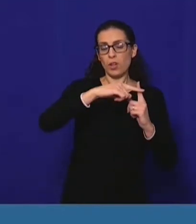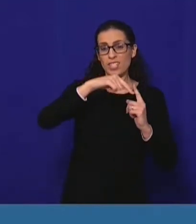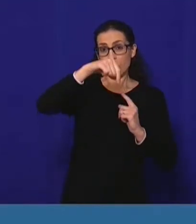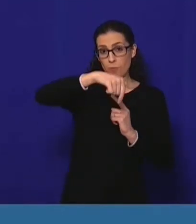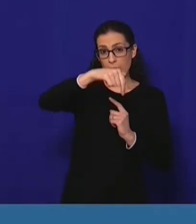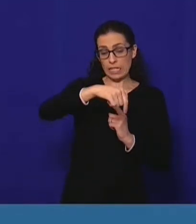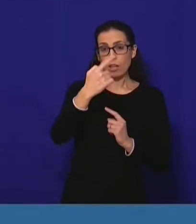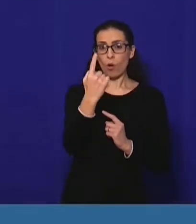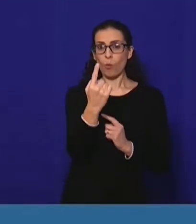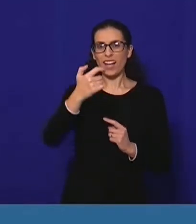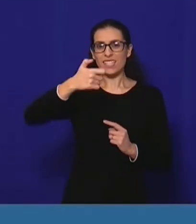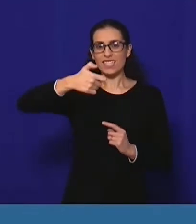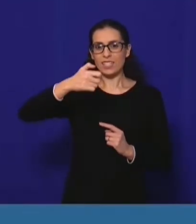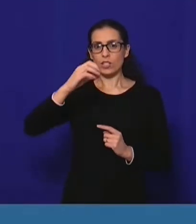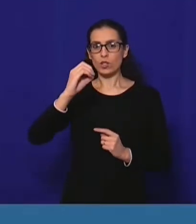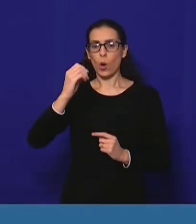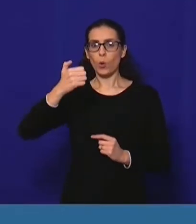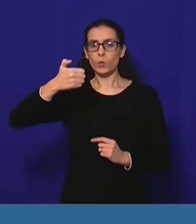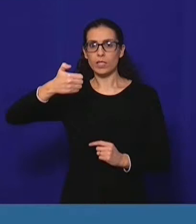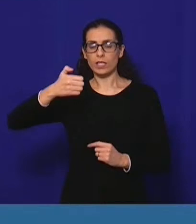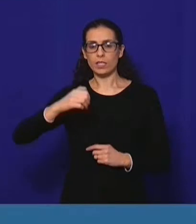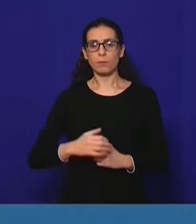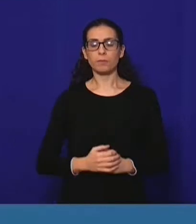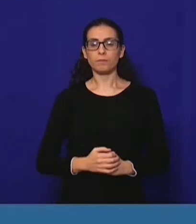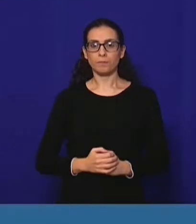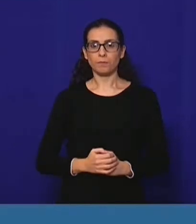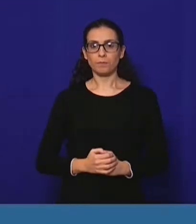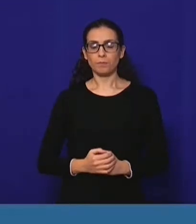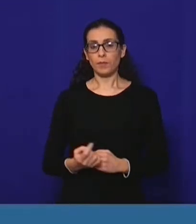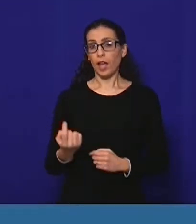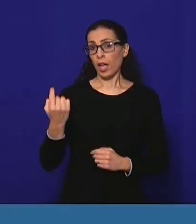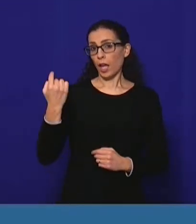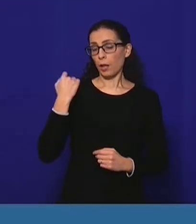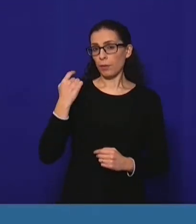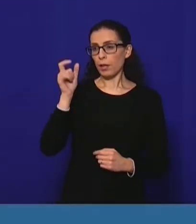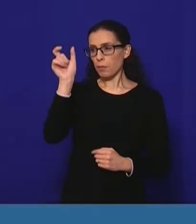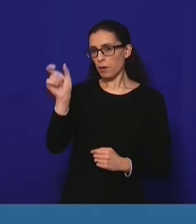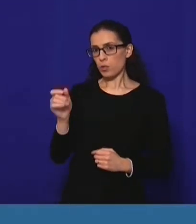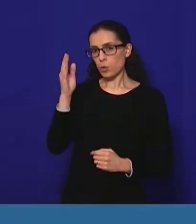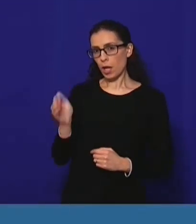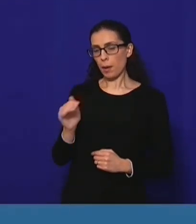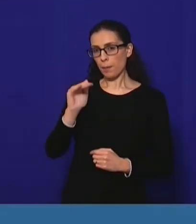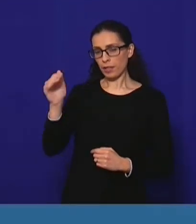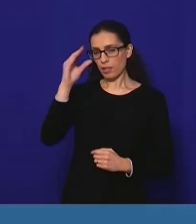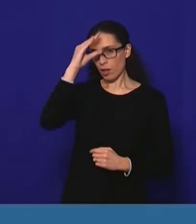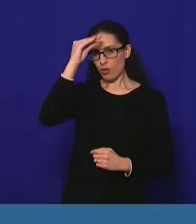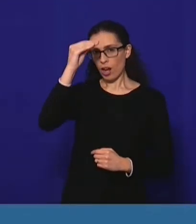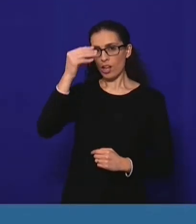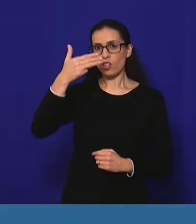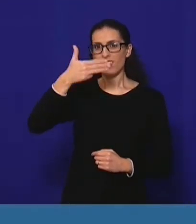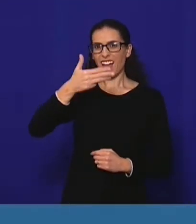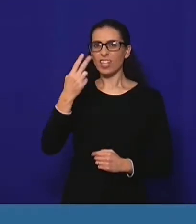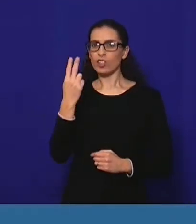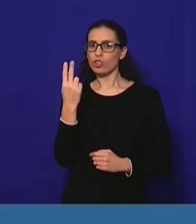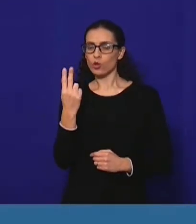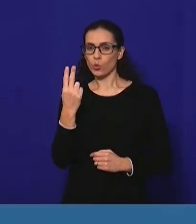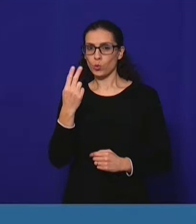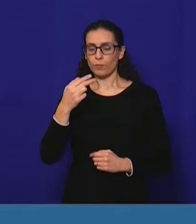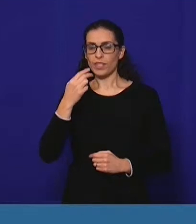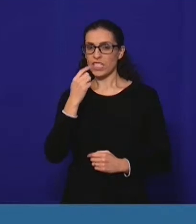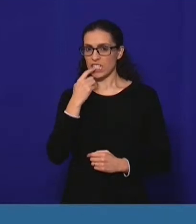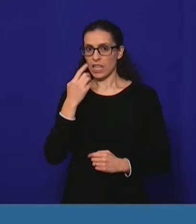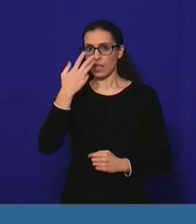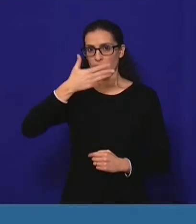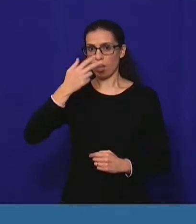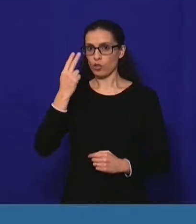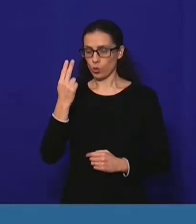1,606. Fettilkom il-bieraħ 100 persuna raġel ta' 92 sena li kien